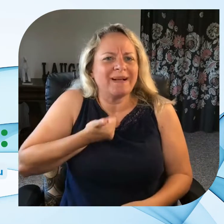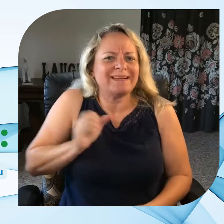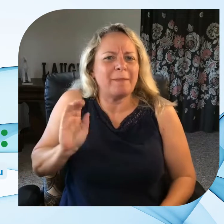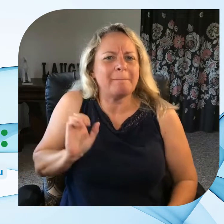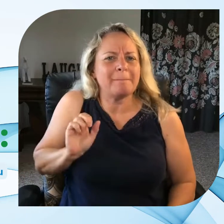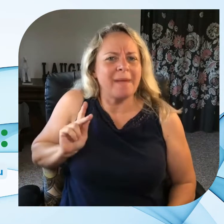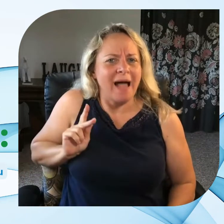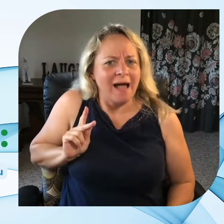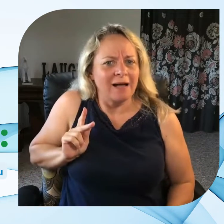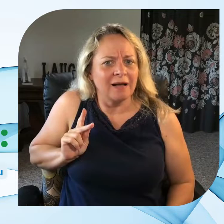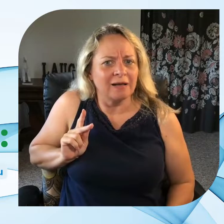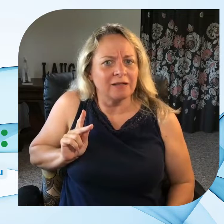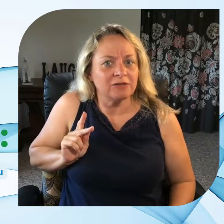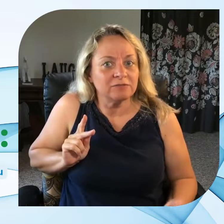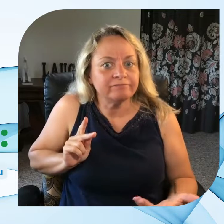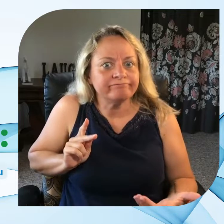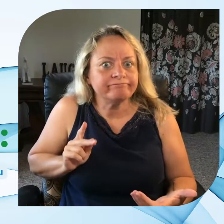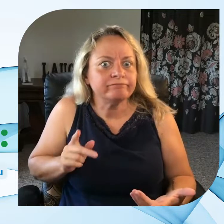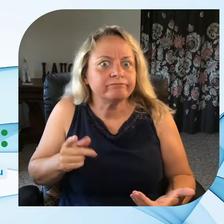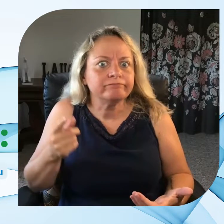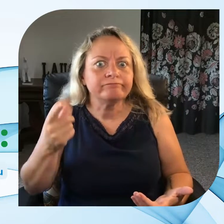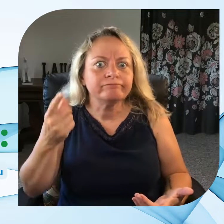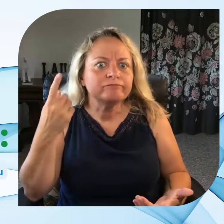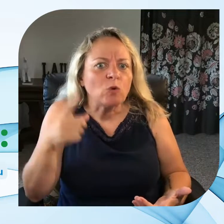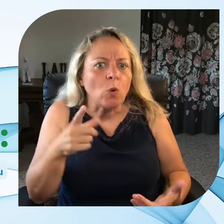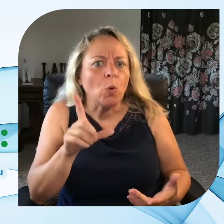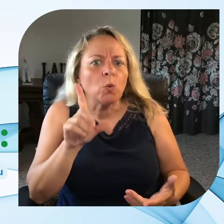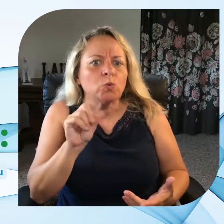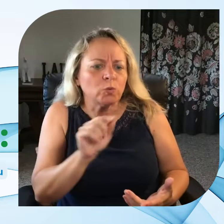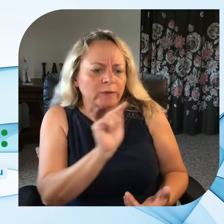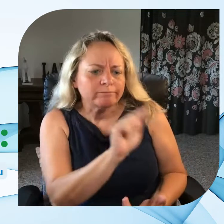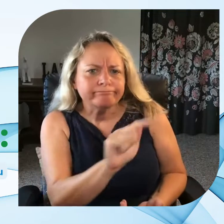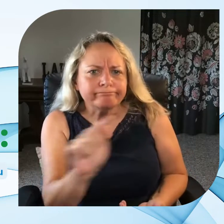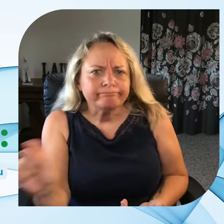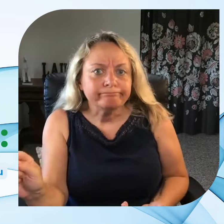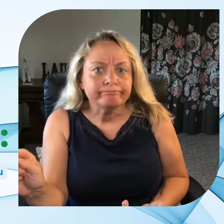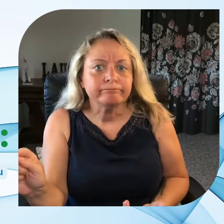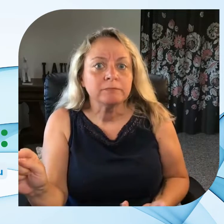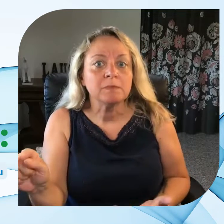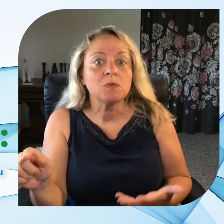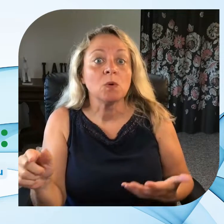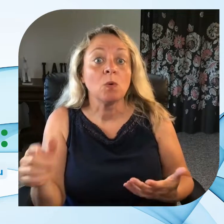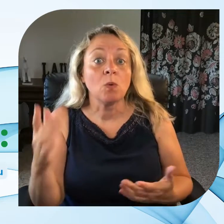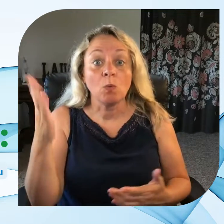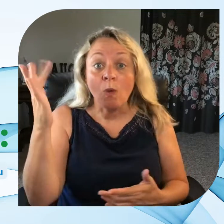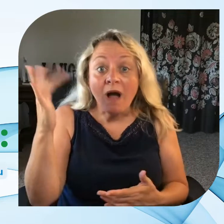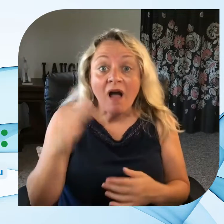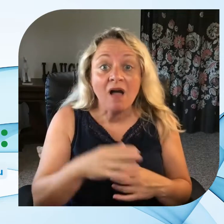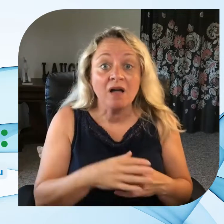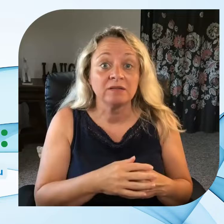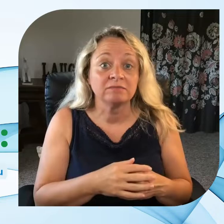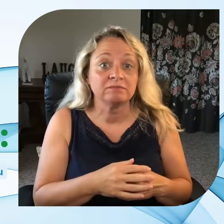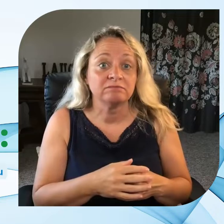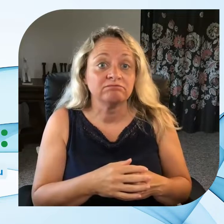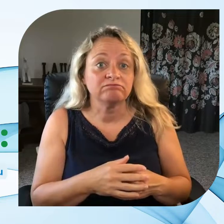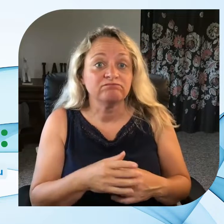to do, knew you needed to do for yourself, but felt you couldn't because you had